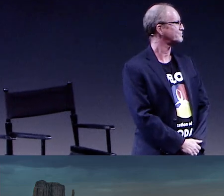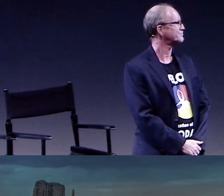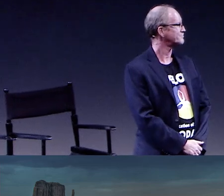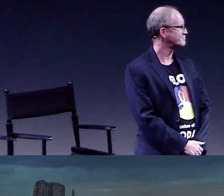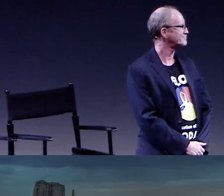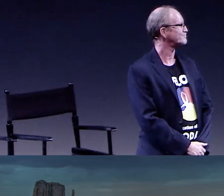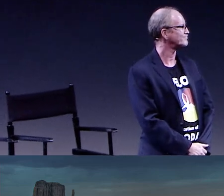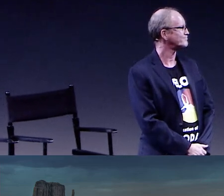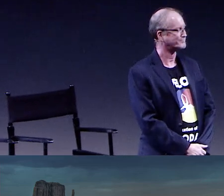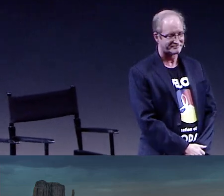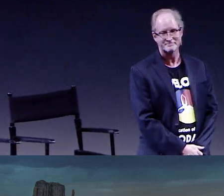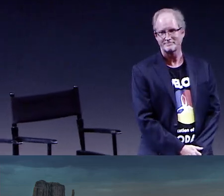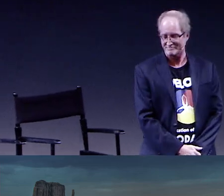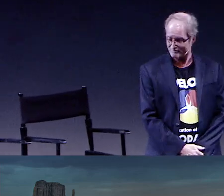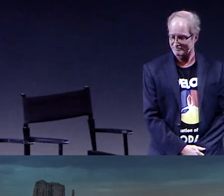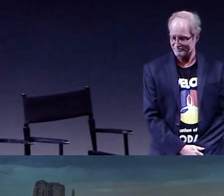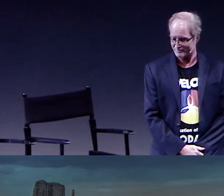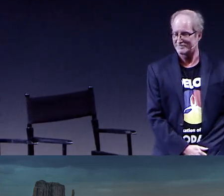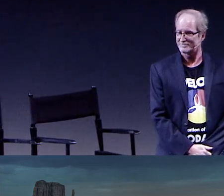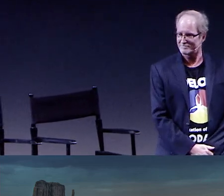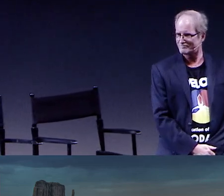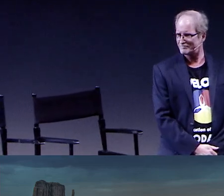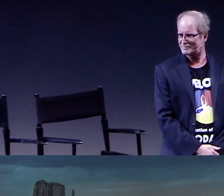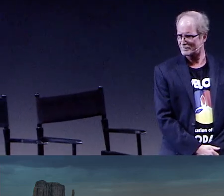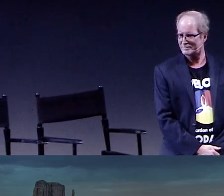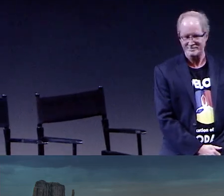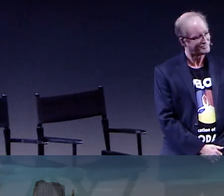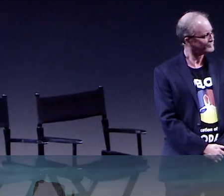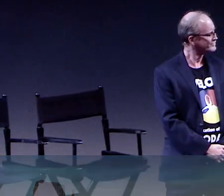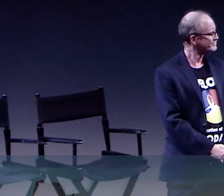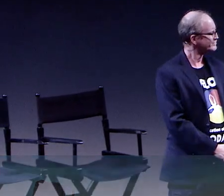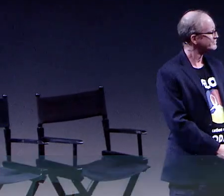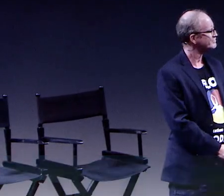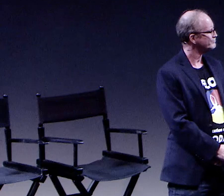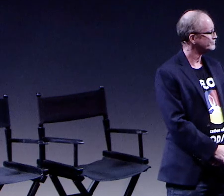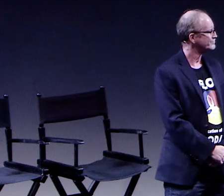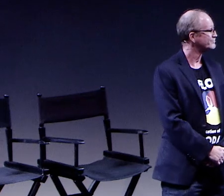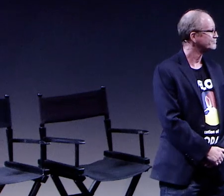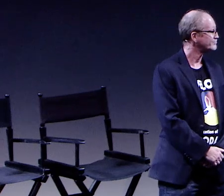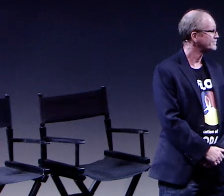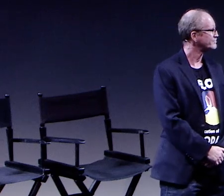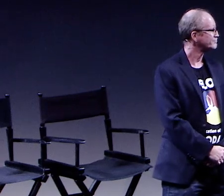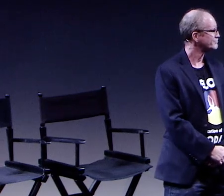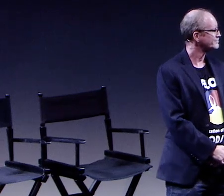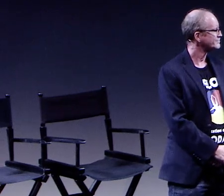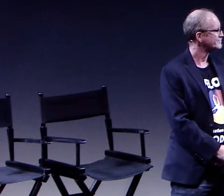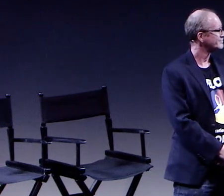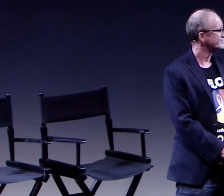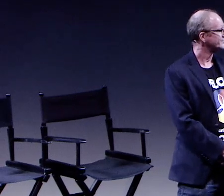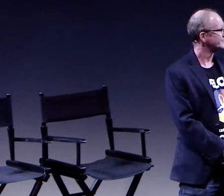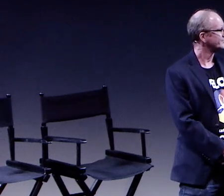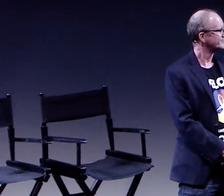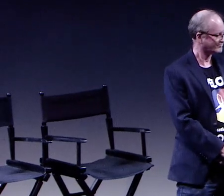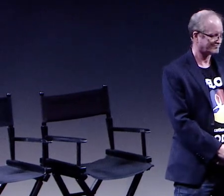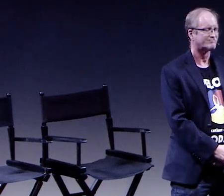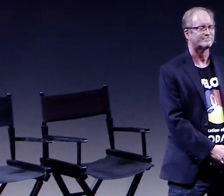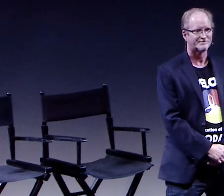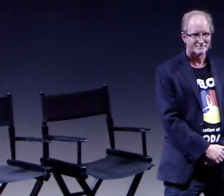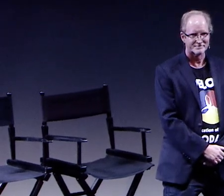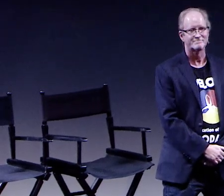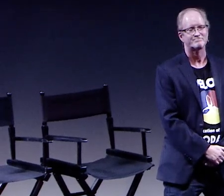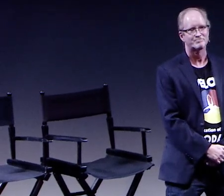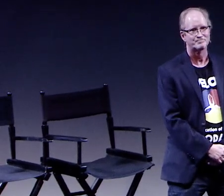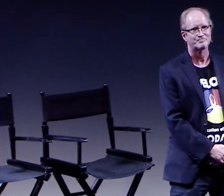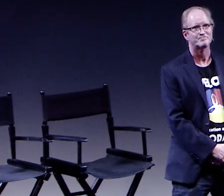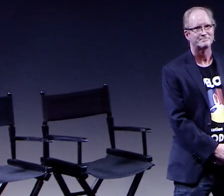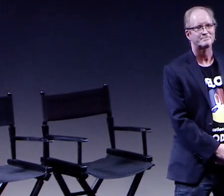obscure 1970s sci-fi film that transformed itself into an HBO series that is